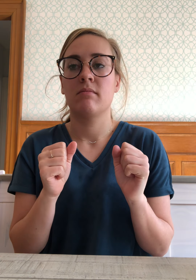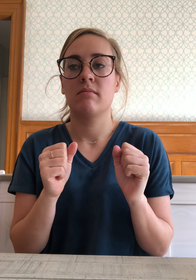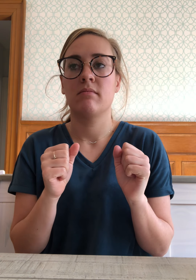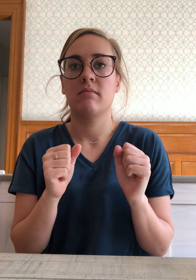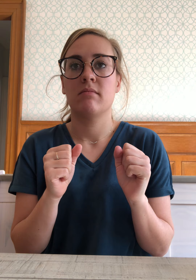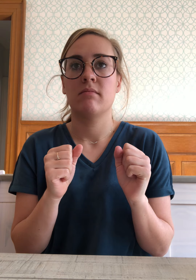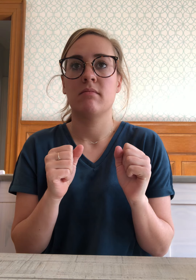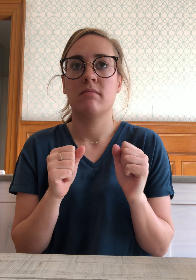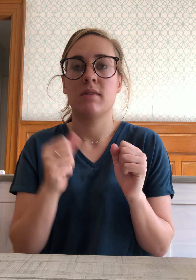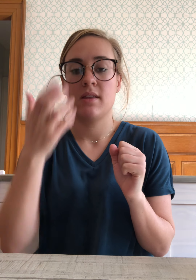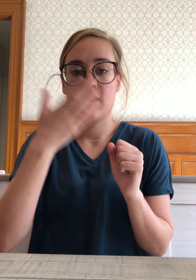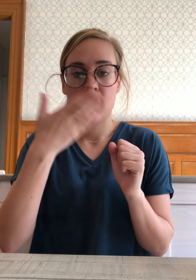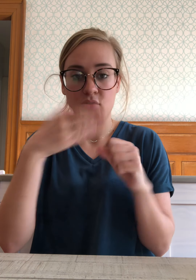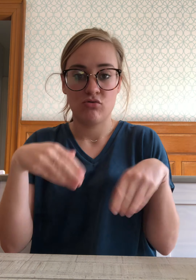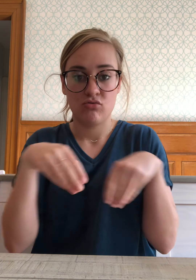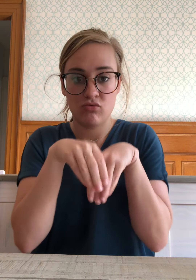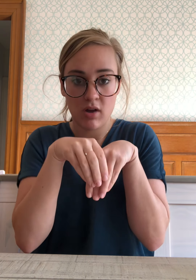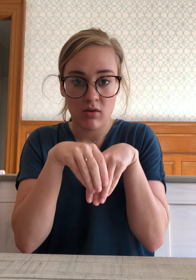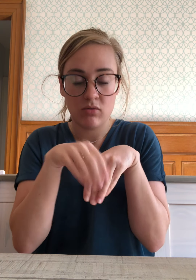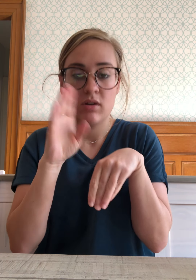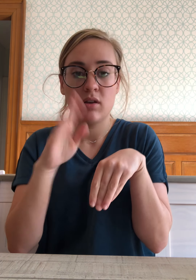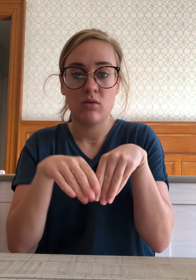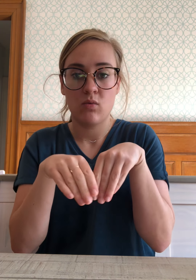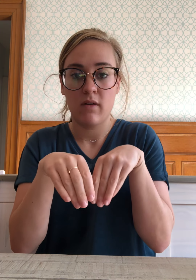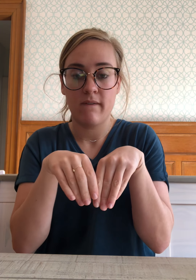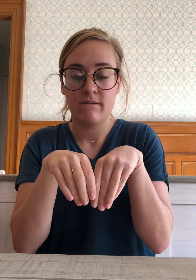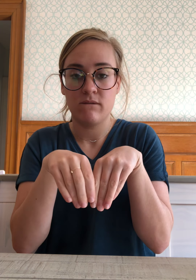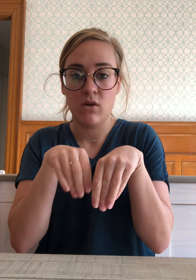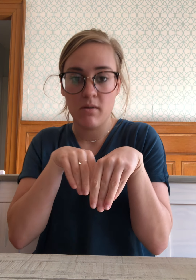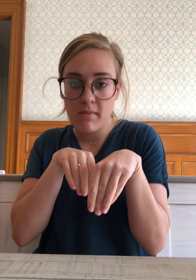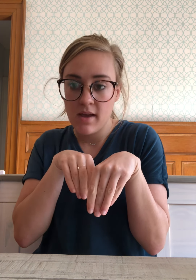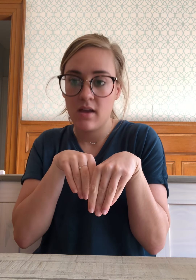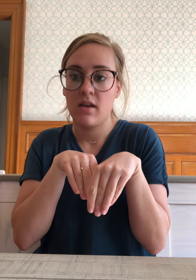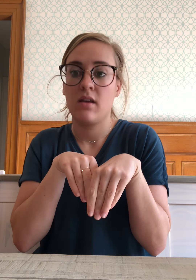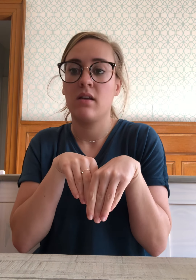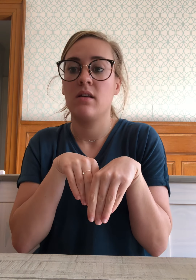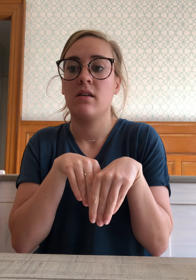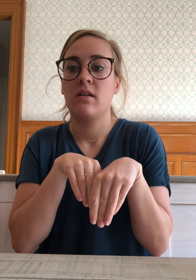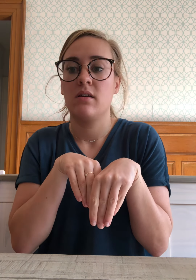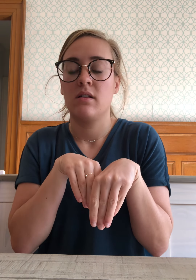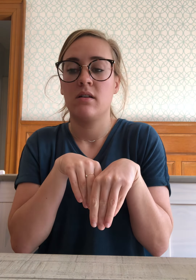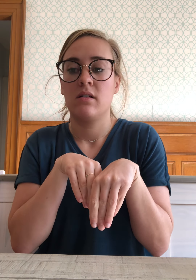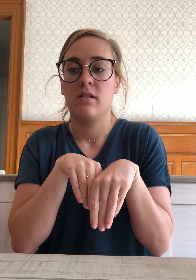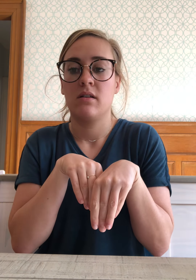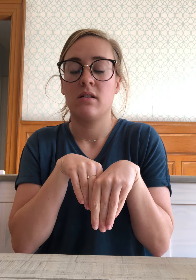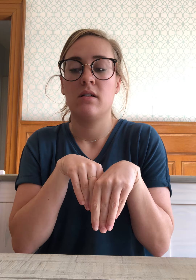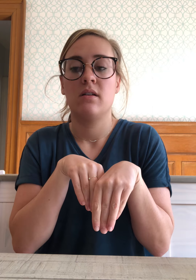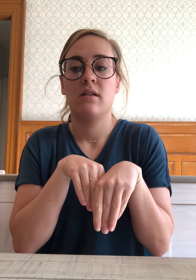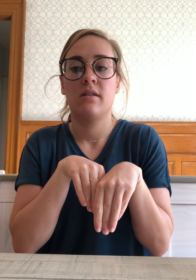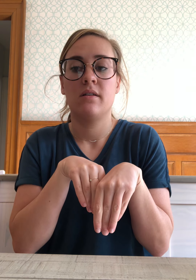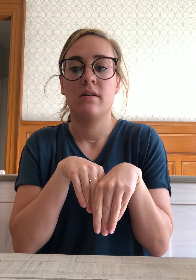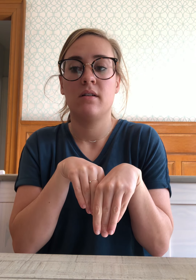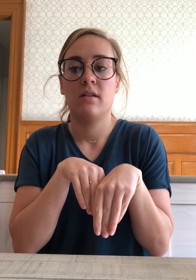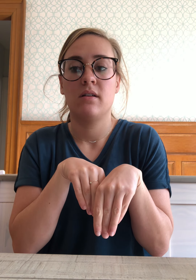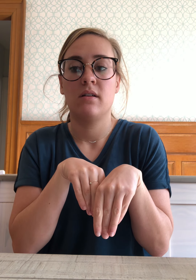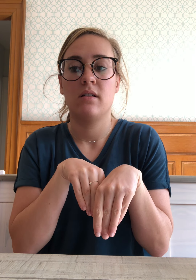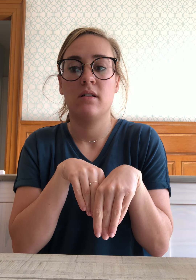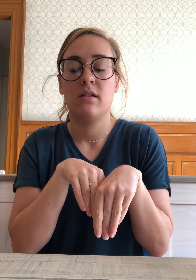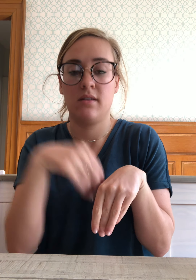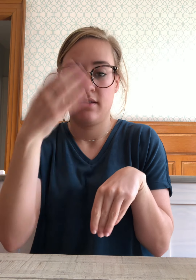anterior teeth will fall back into that space. This eases the anterior crowding and promotes hygiene,